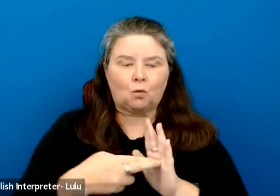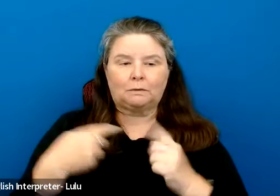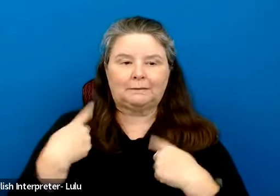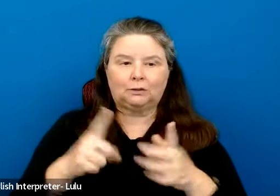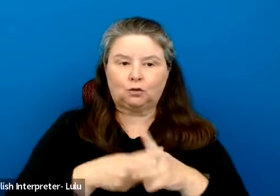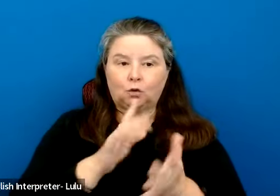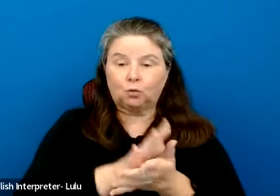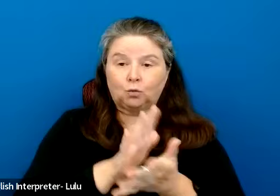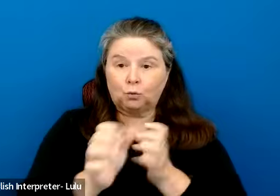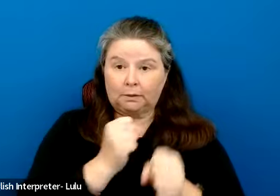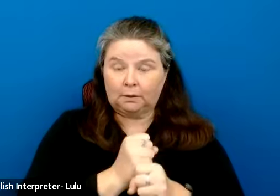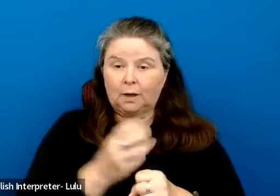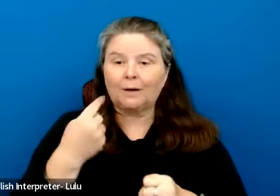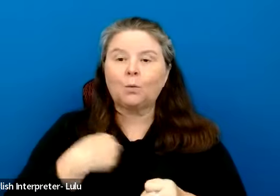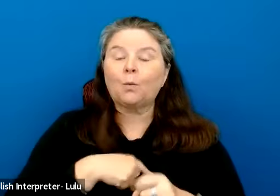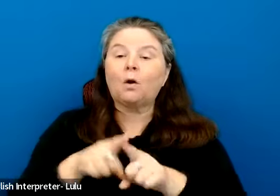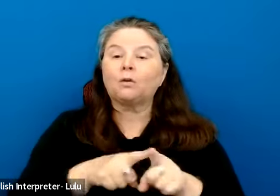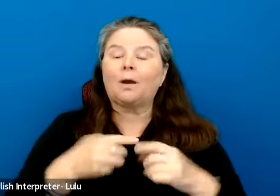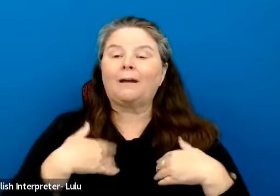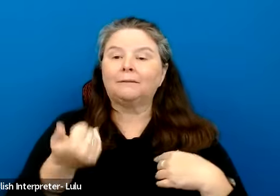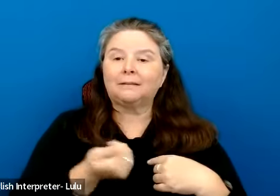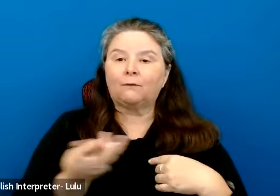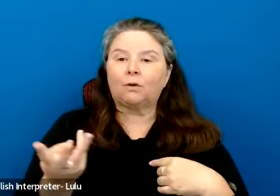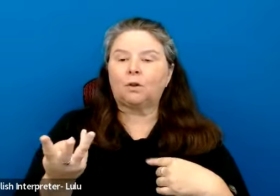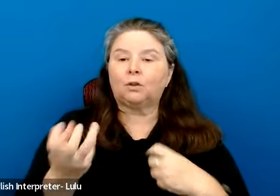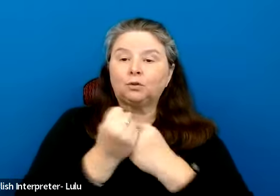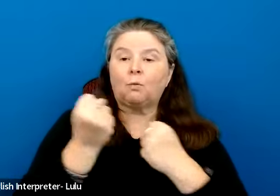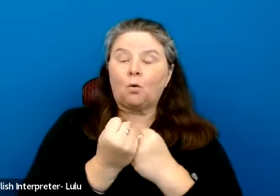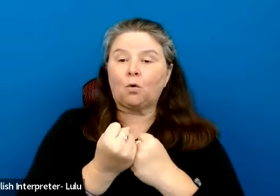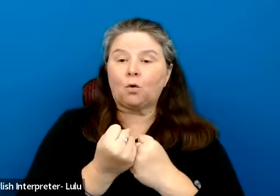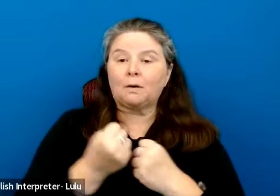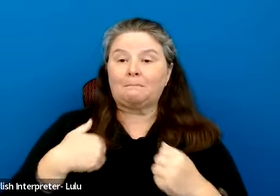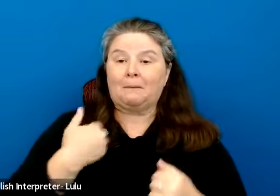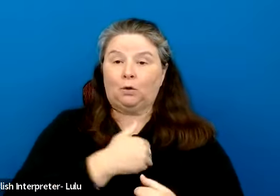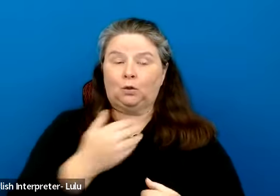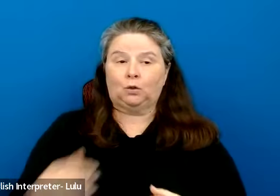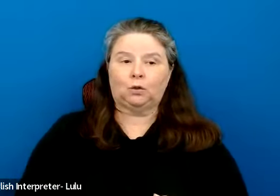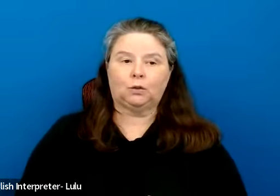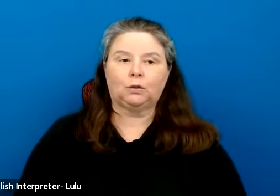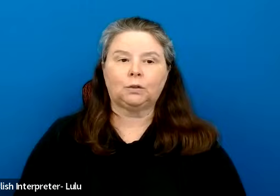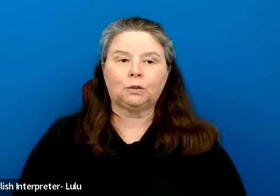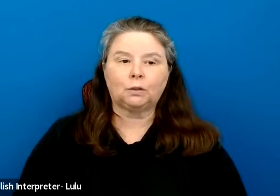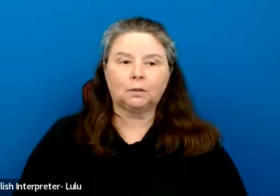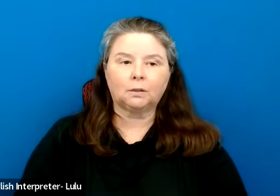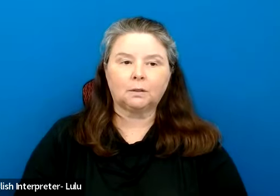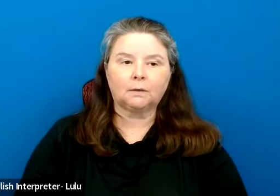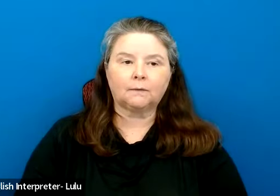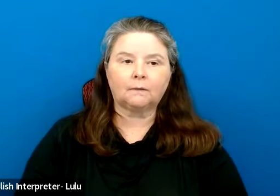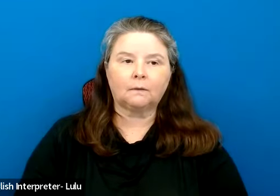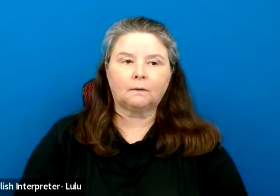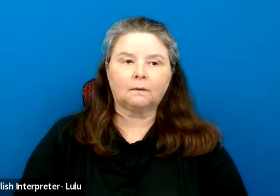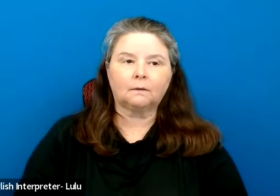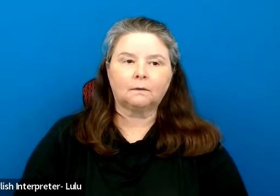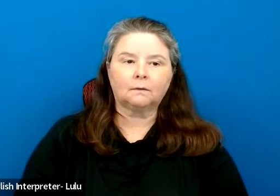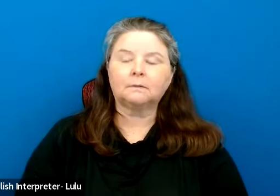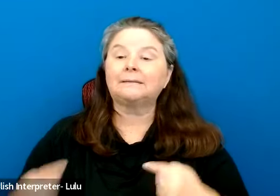the school year. And we also have a number of supporting members. A new addition since we last did our